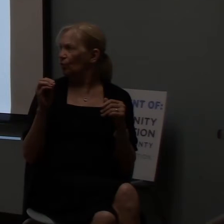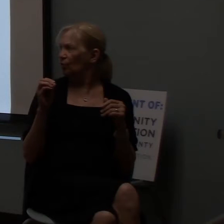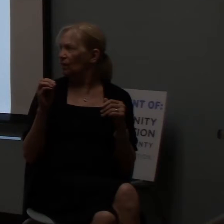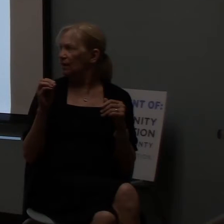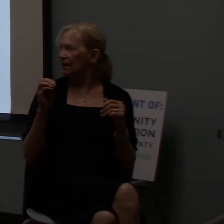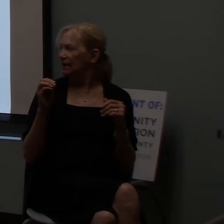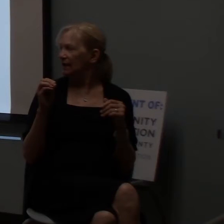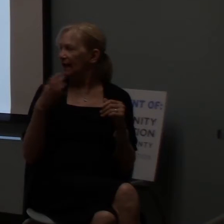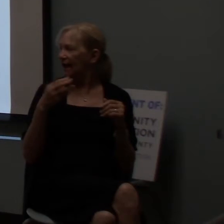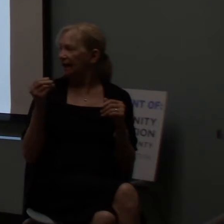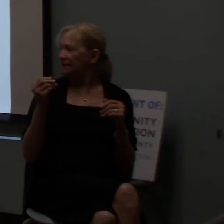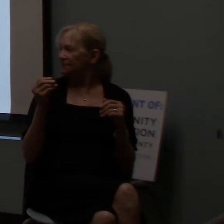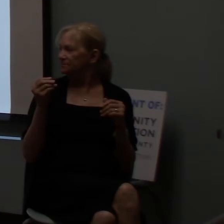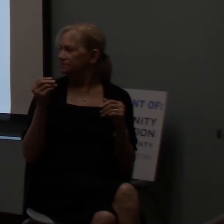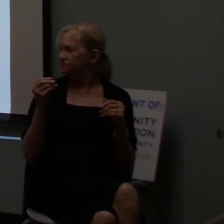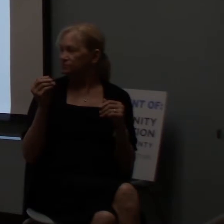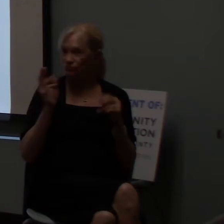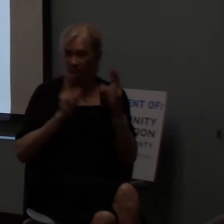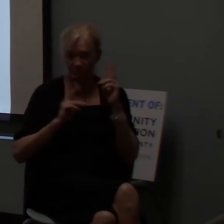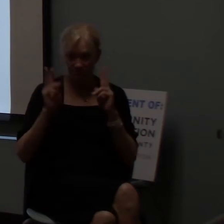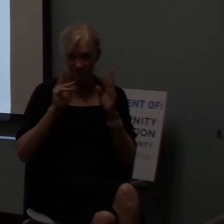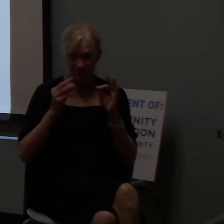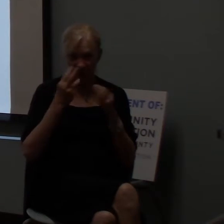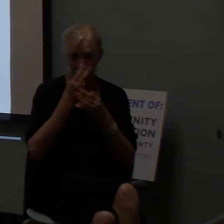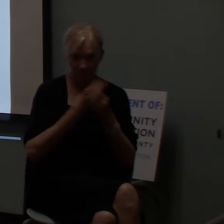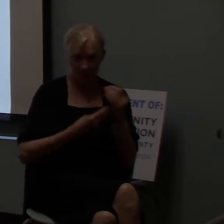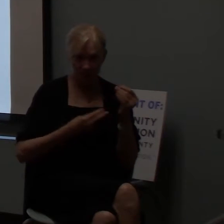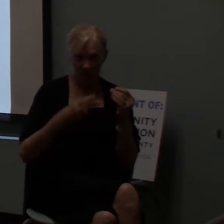but people of both parties,